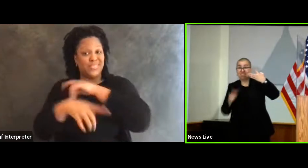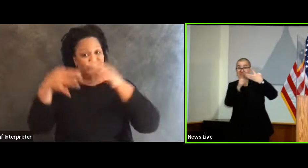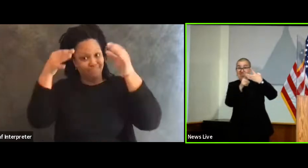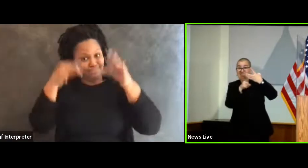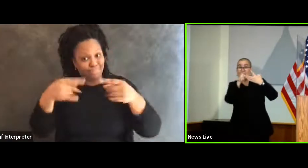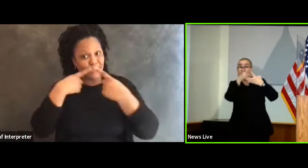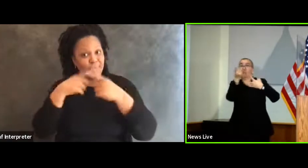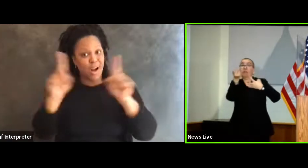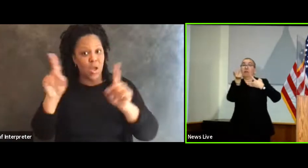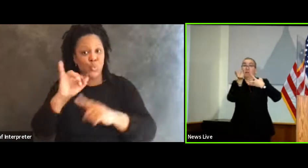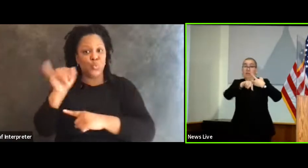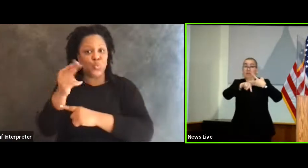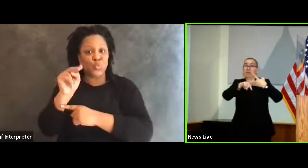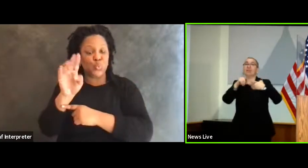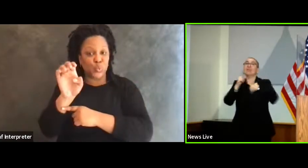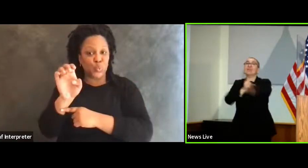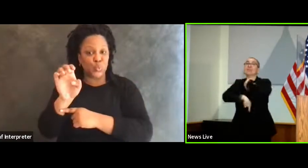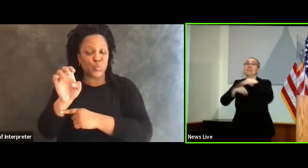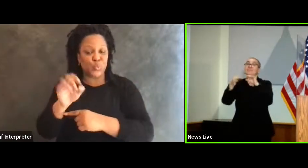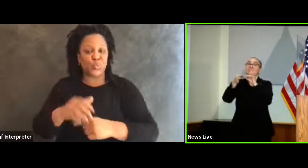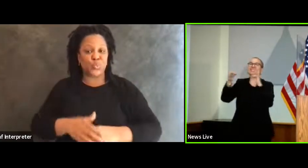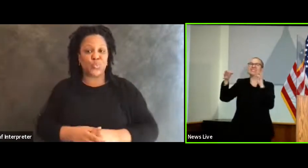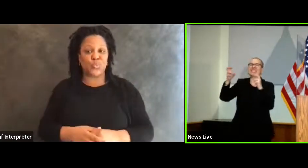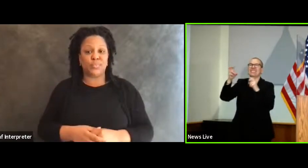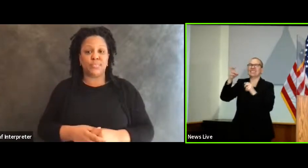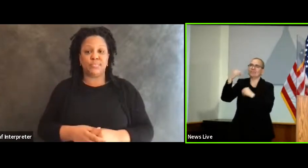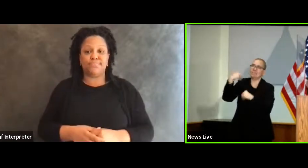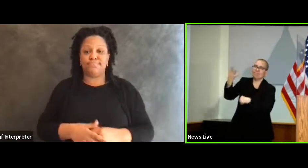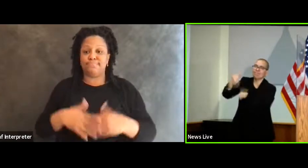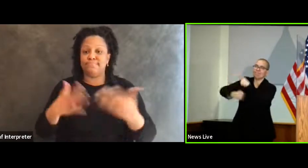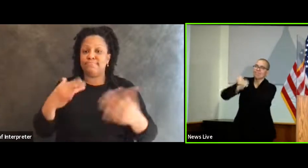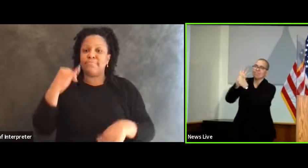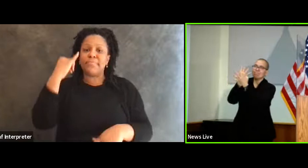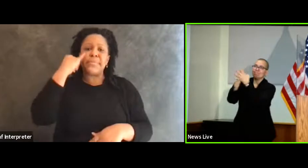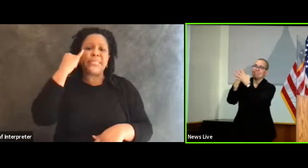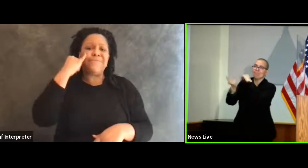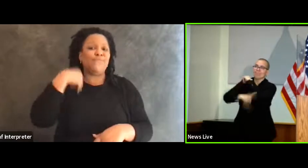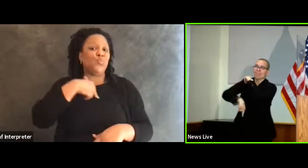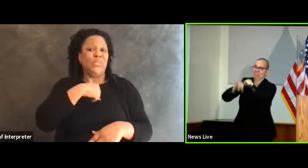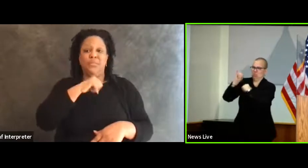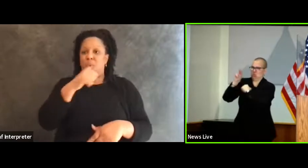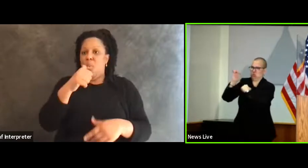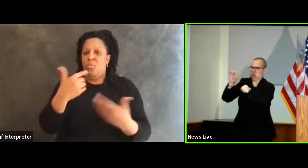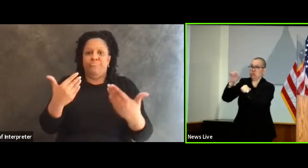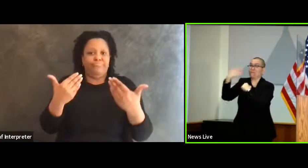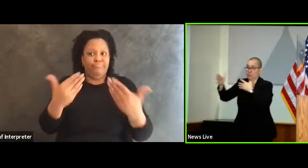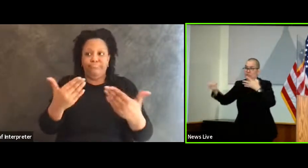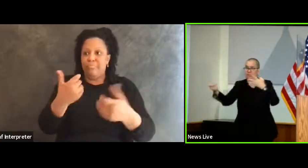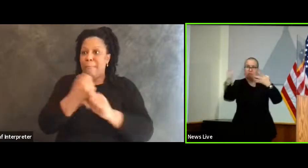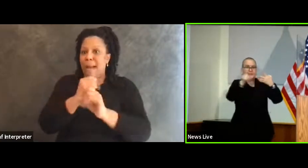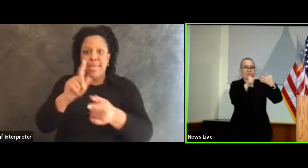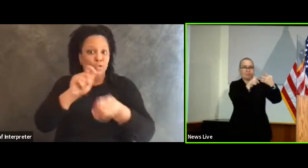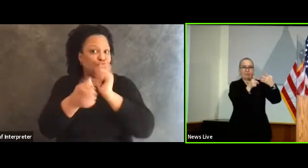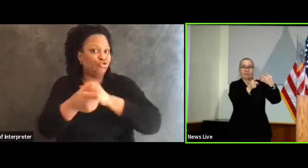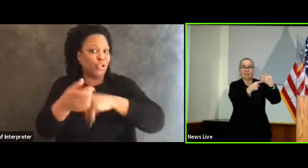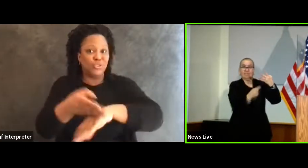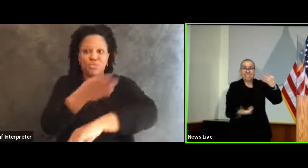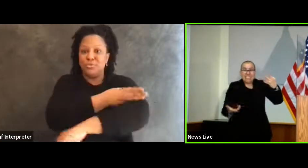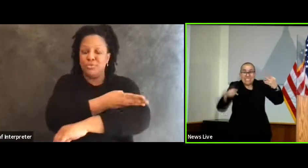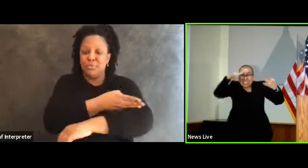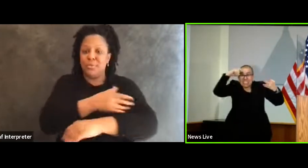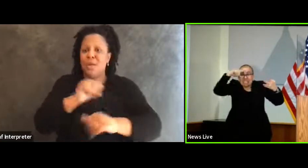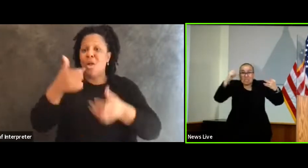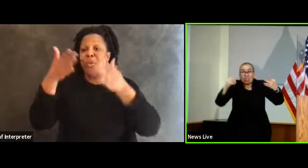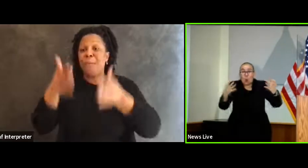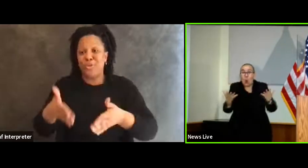Statistically, we probably will if we don't make these changes. So my point right now is I'm willing to listen. We're willing to talk. I'm not going to draw the red